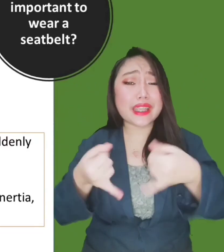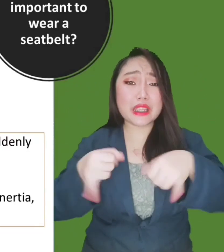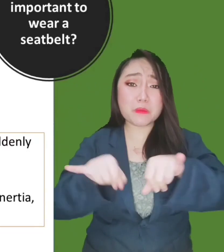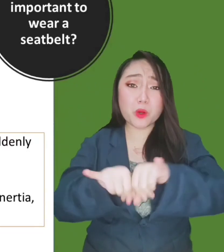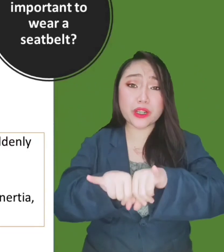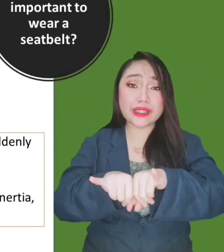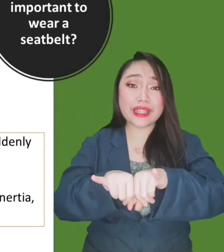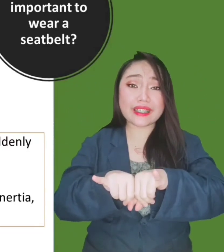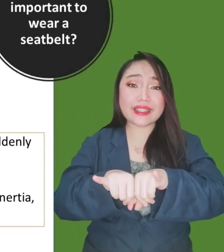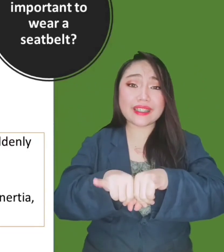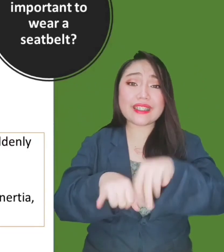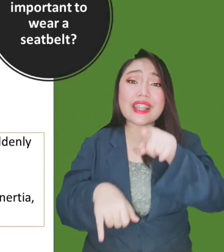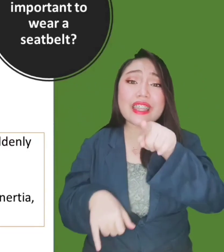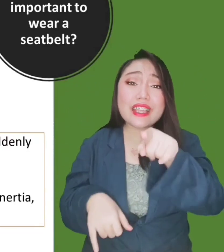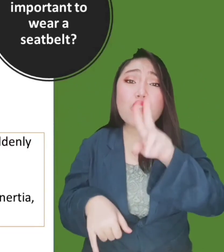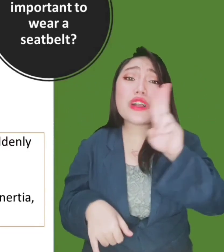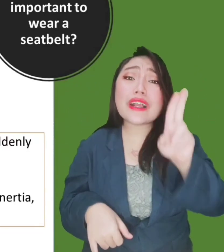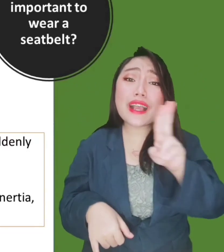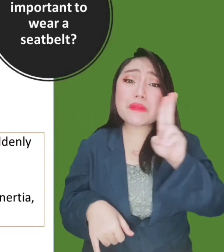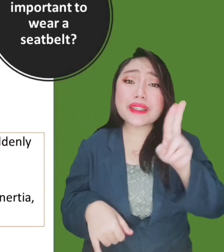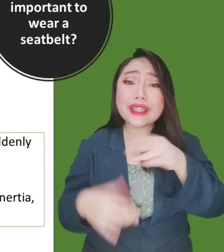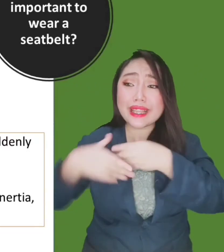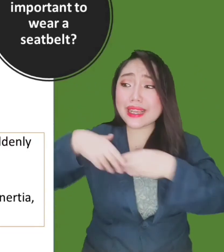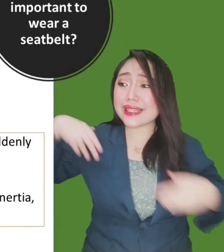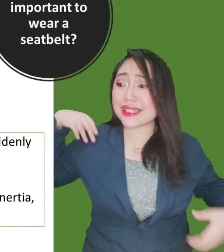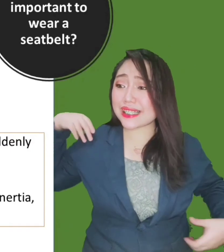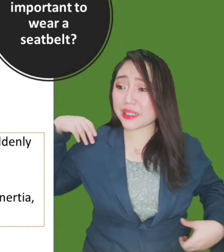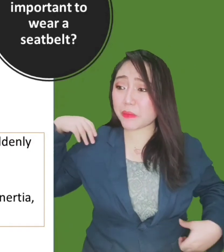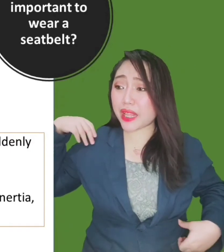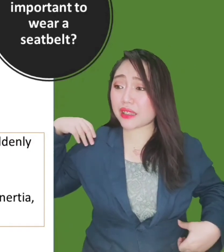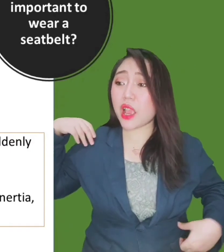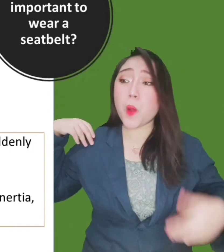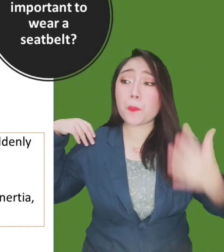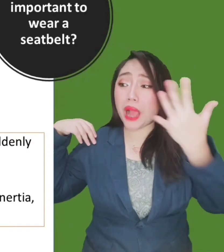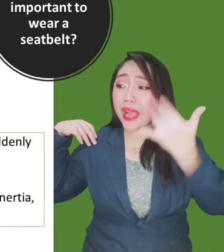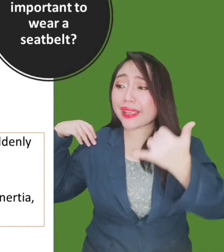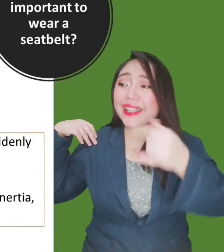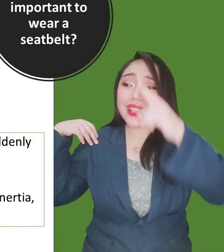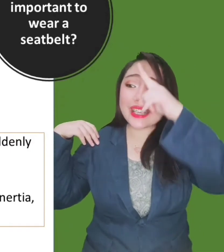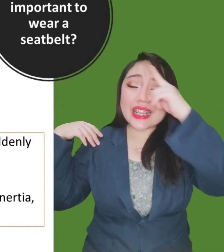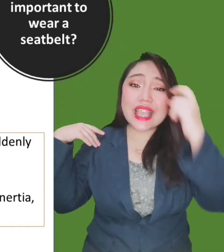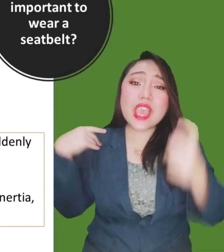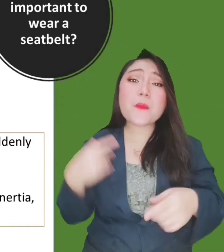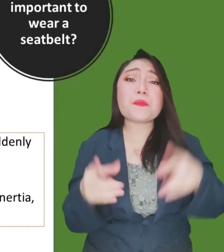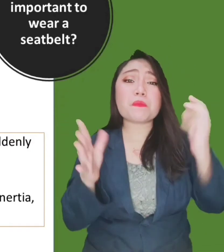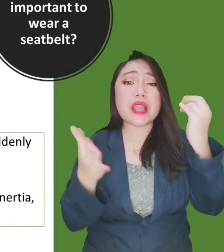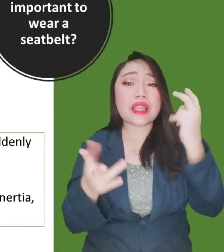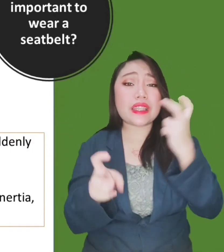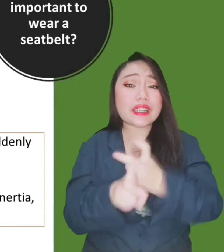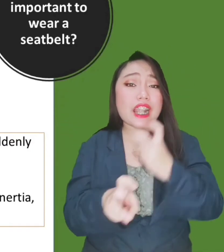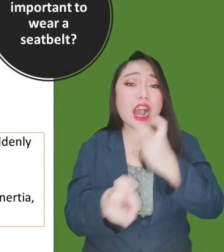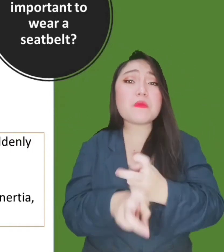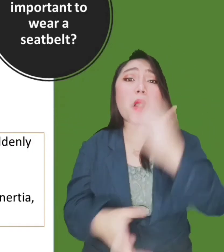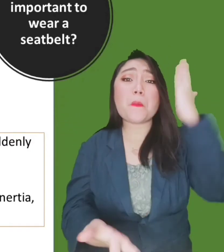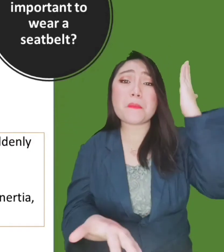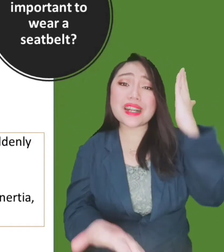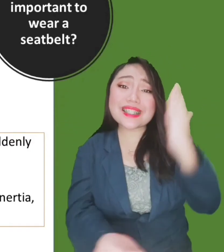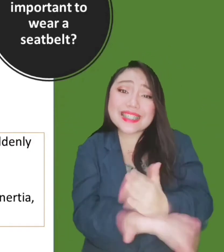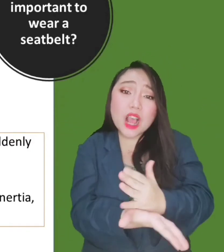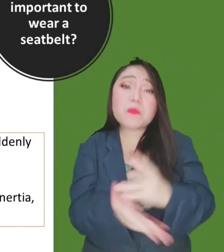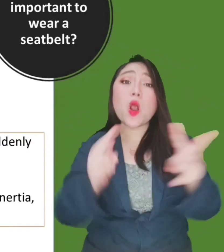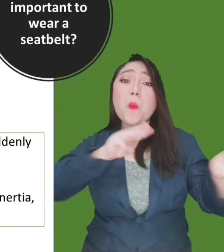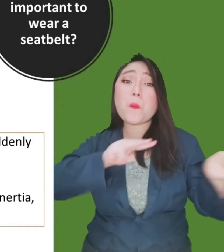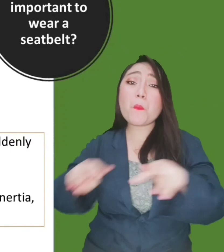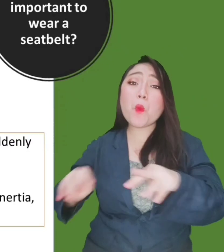dangerous. So it's very important that you will use a seatbelt. Why? Because